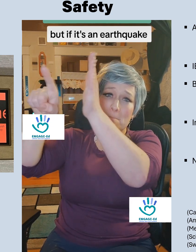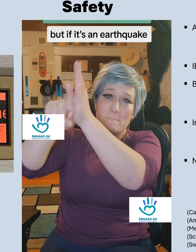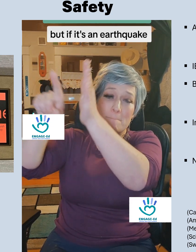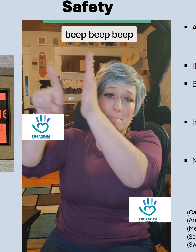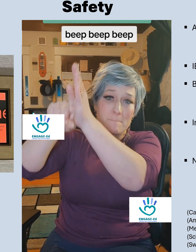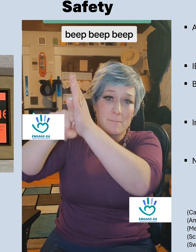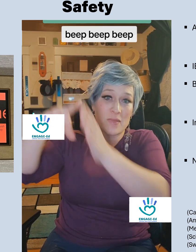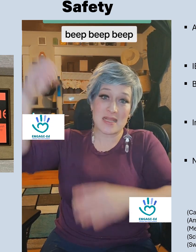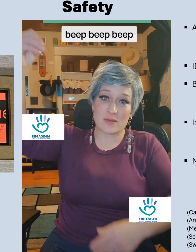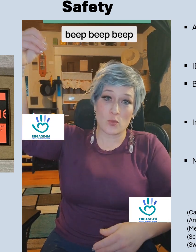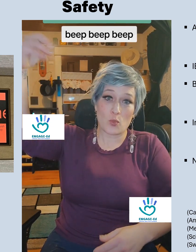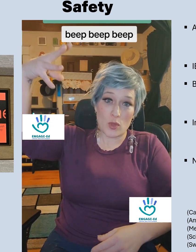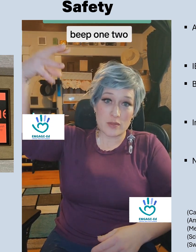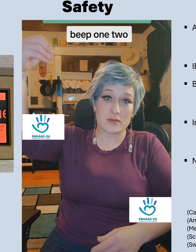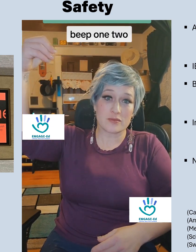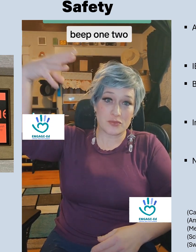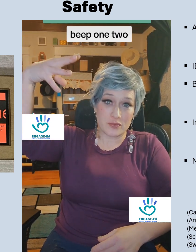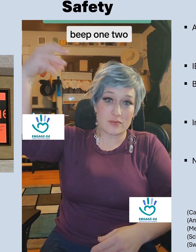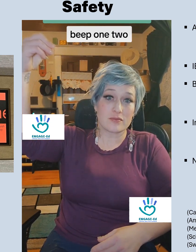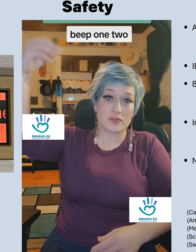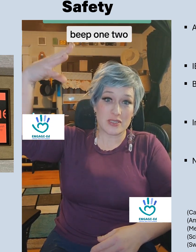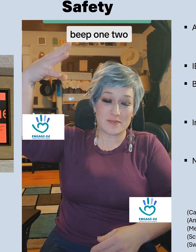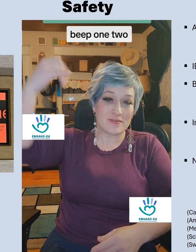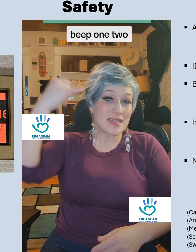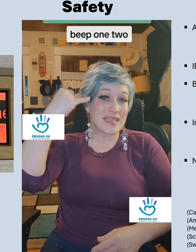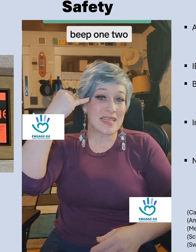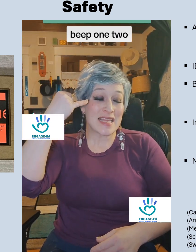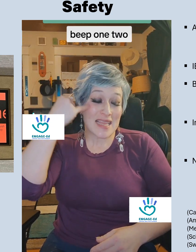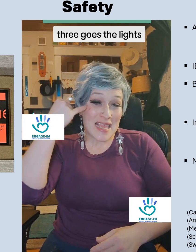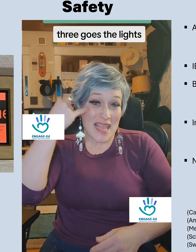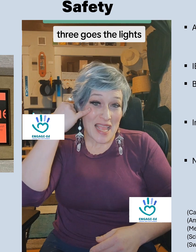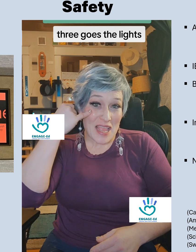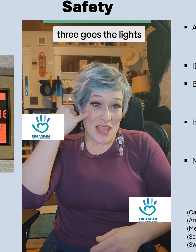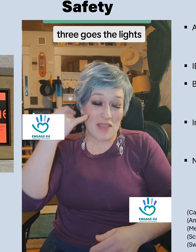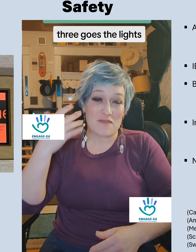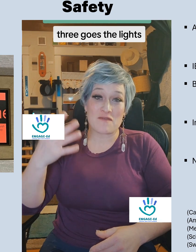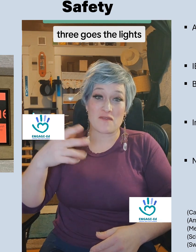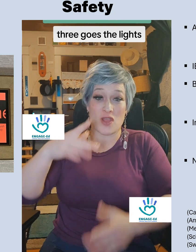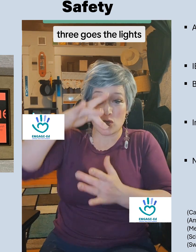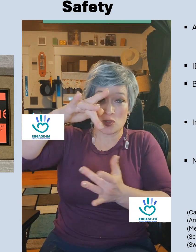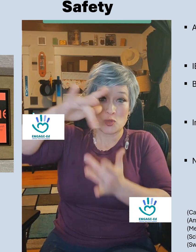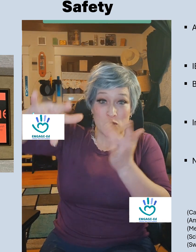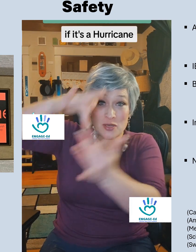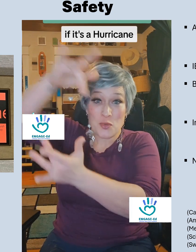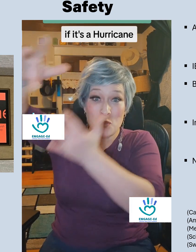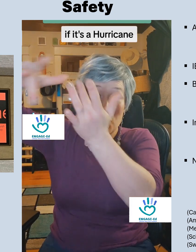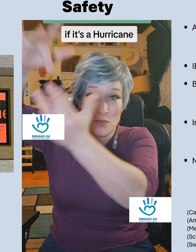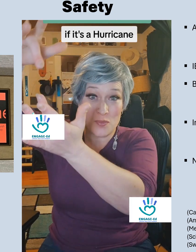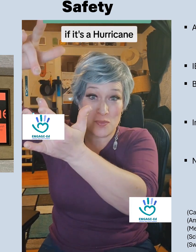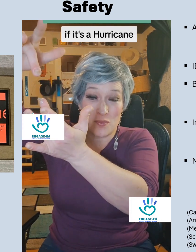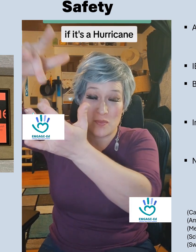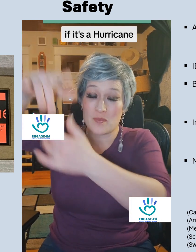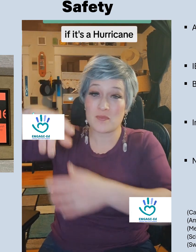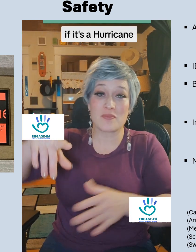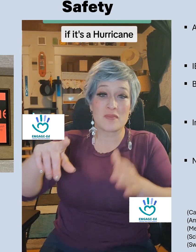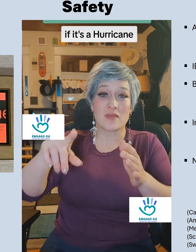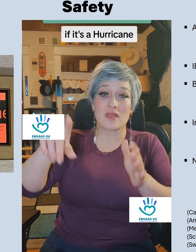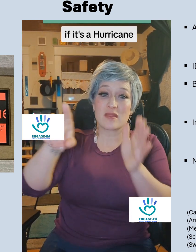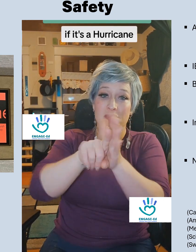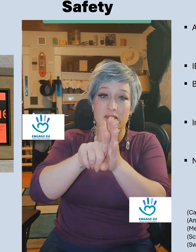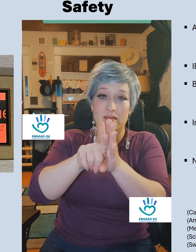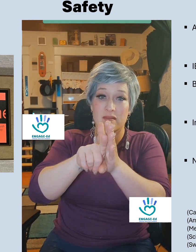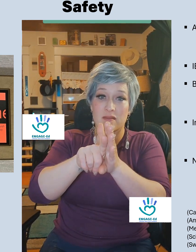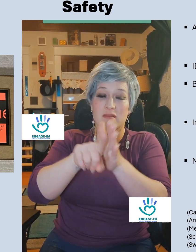earthquake, beep, beep, beep, beep. 1, 2, 3 goes the lights. If it's a